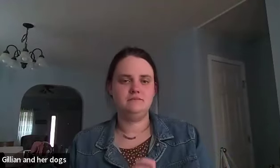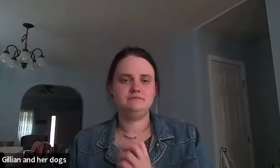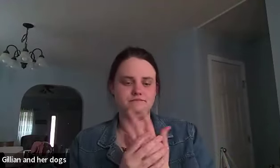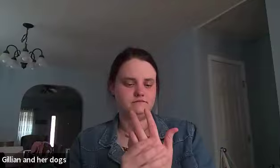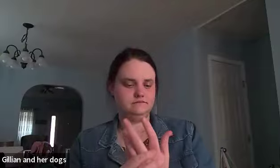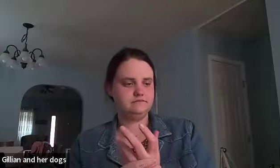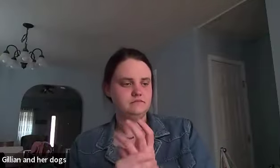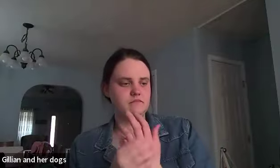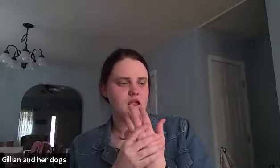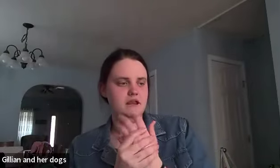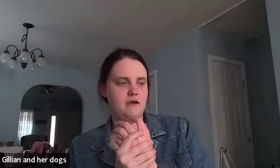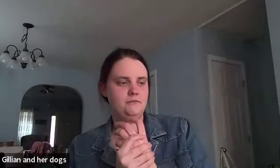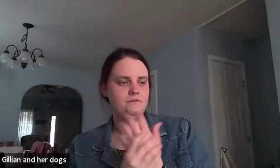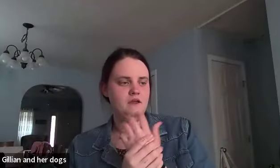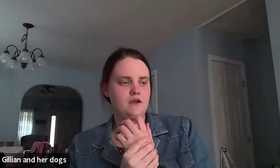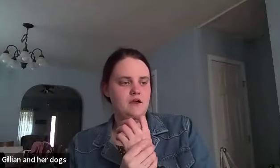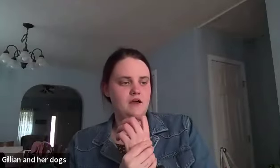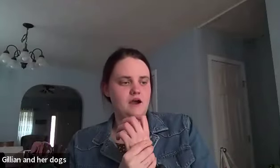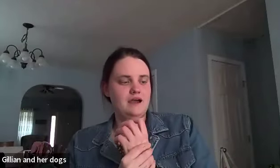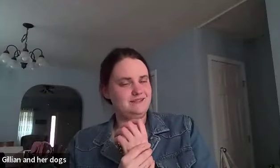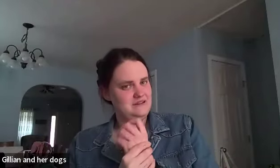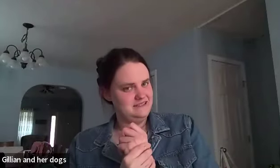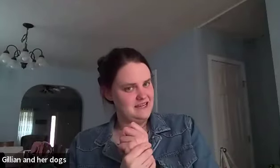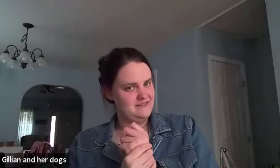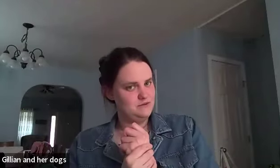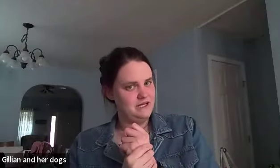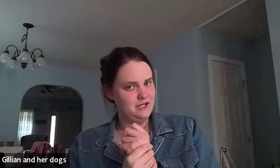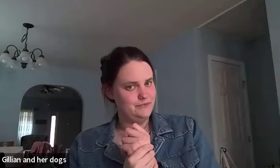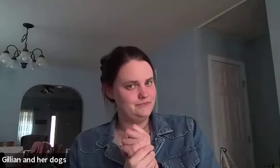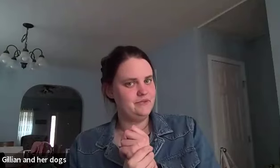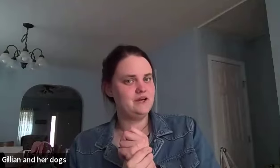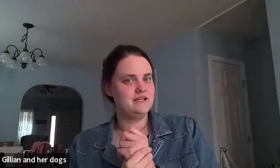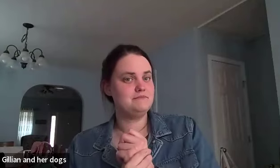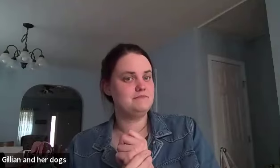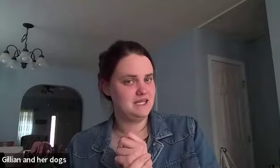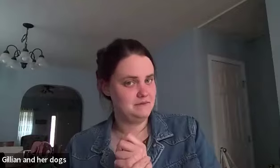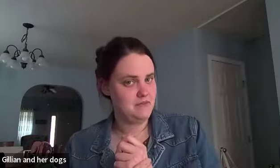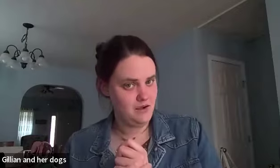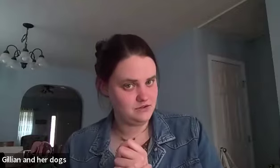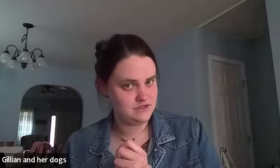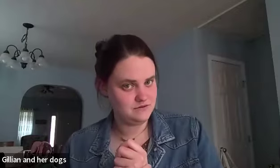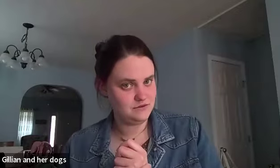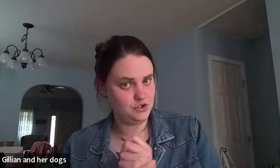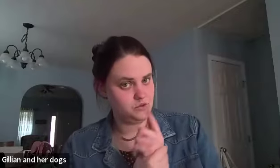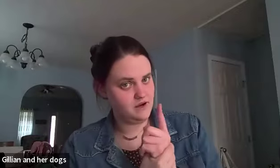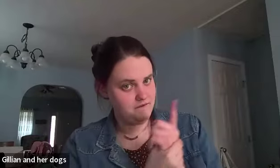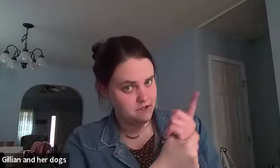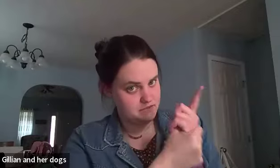Okay. Now, I do like to add this one here because Mickey Mouse, you would not